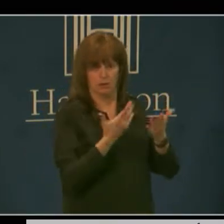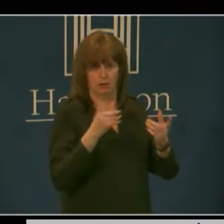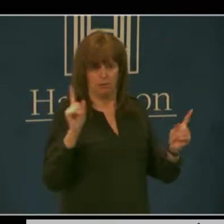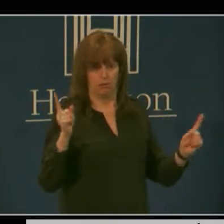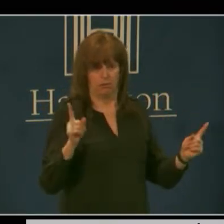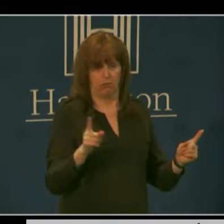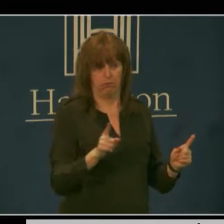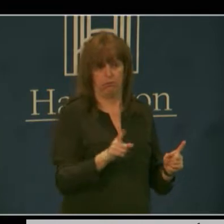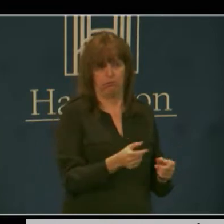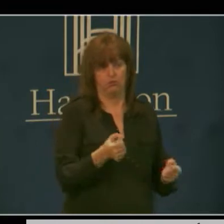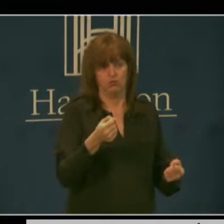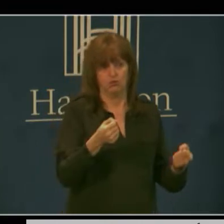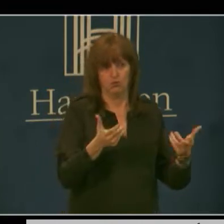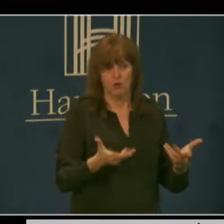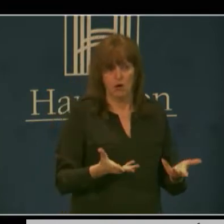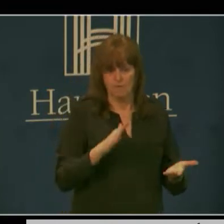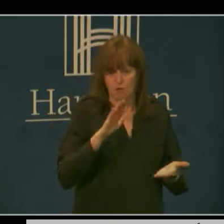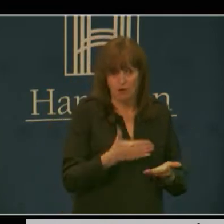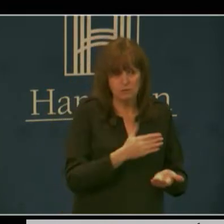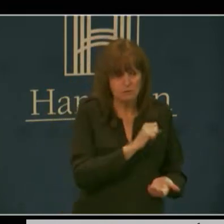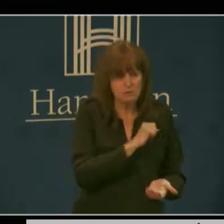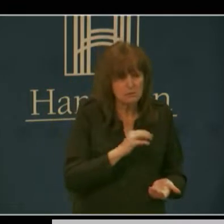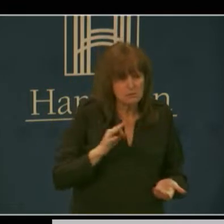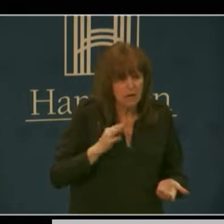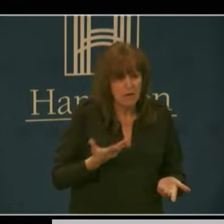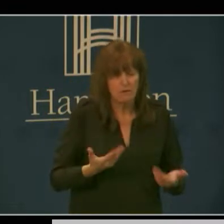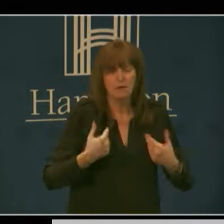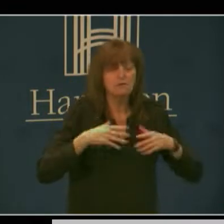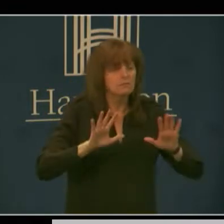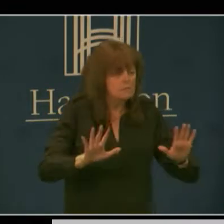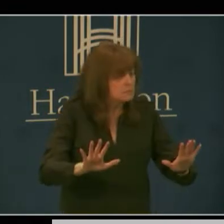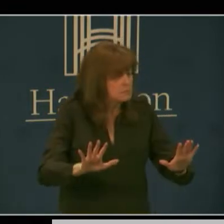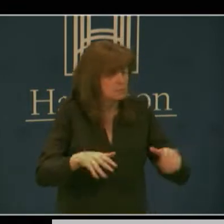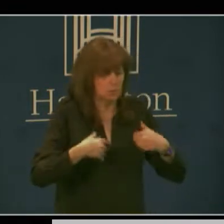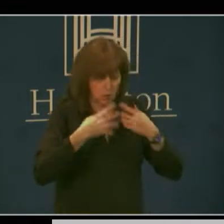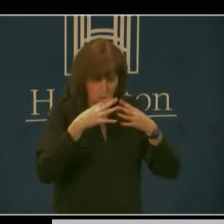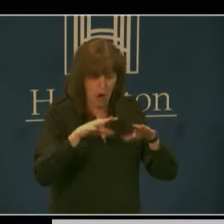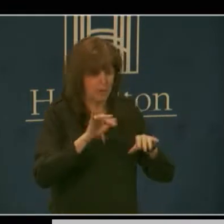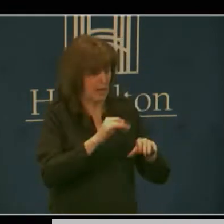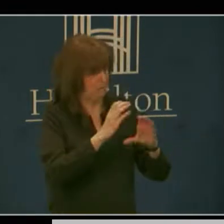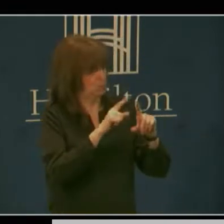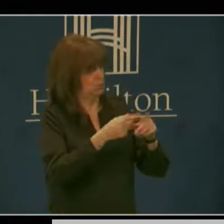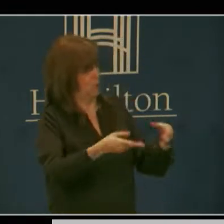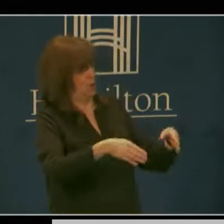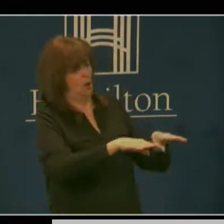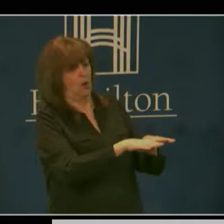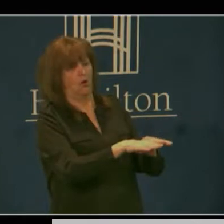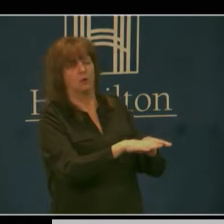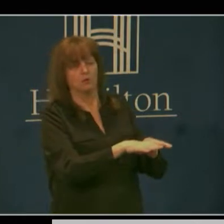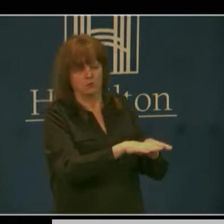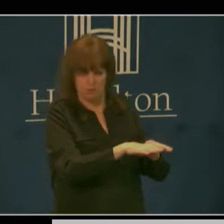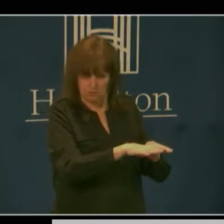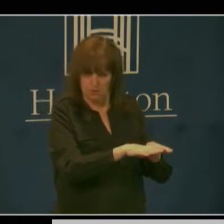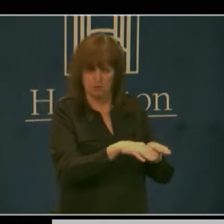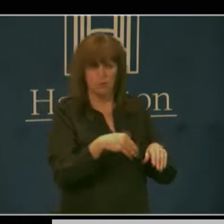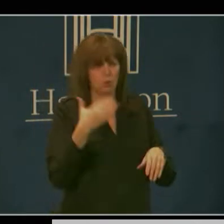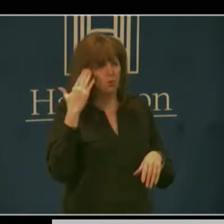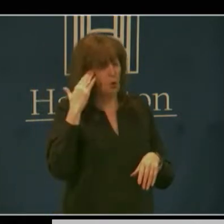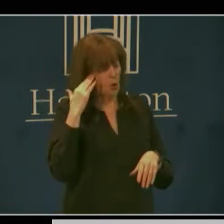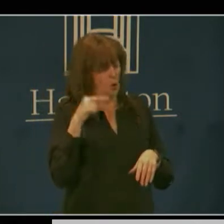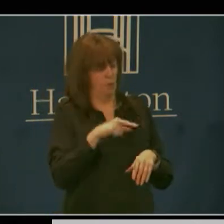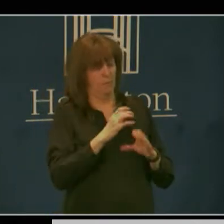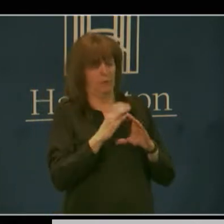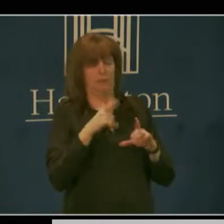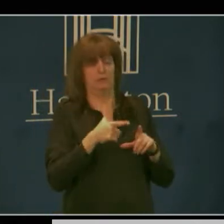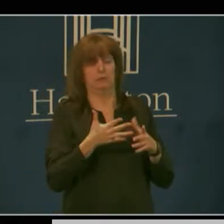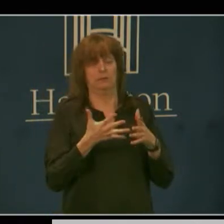We understand how important transit is. Governments have understood how important transit is. It's never really been on the discussion